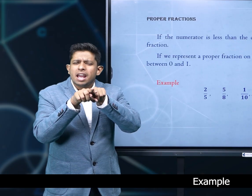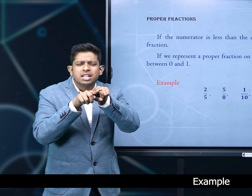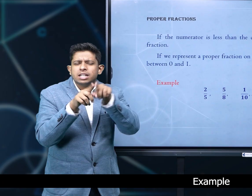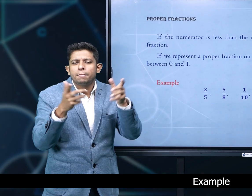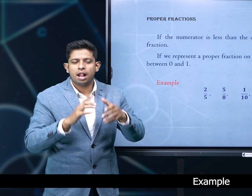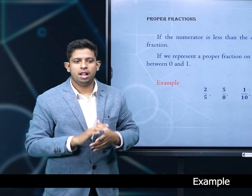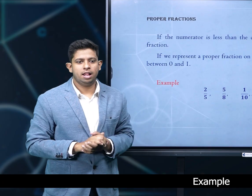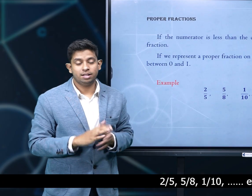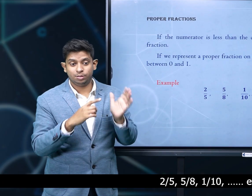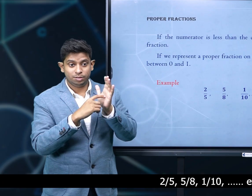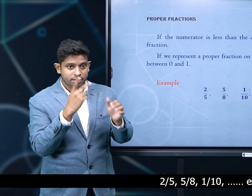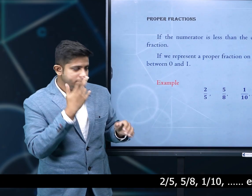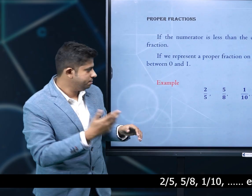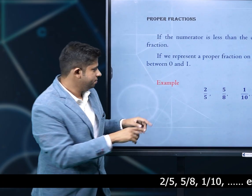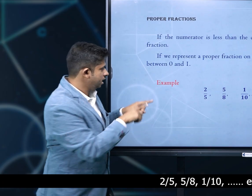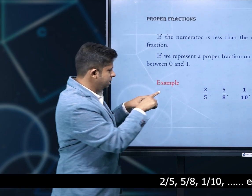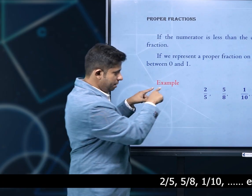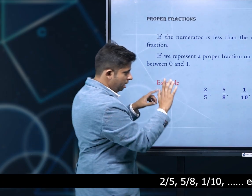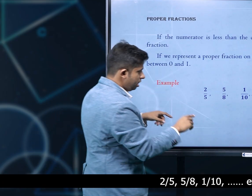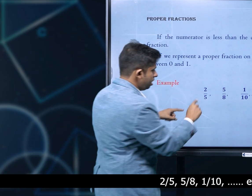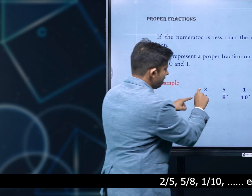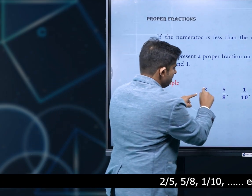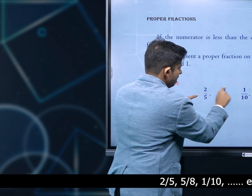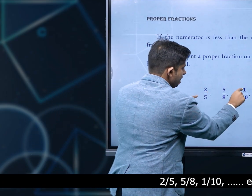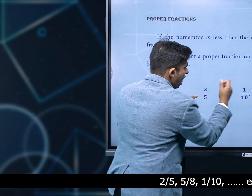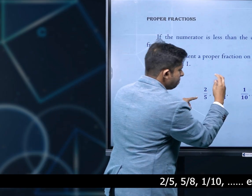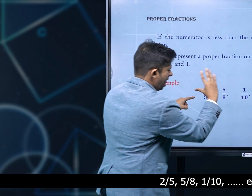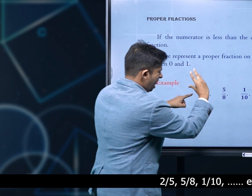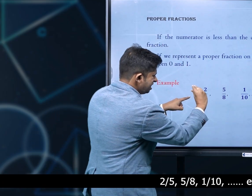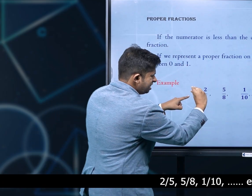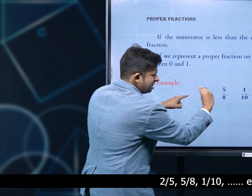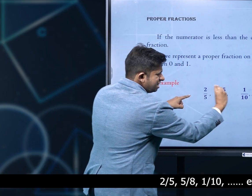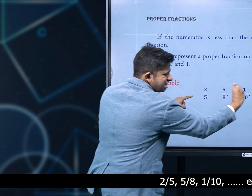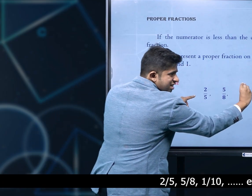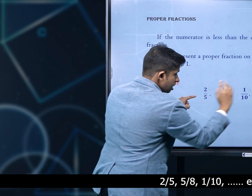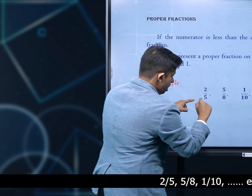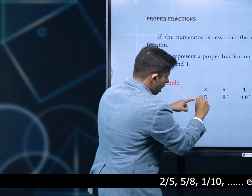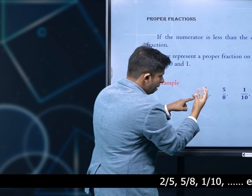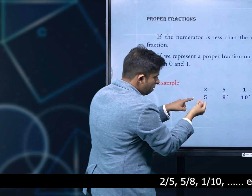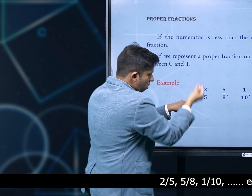Example: 2 by 5, 5 by 8, 1 by 10, etc.